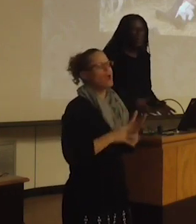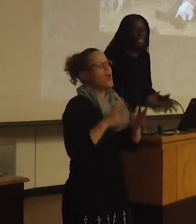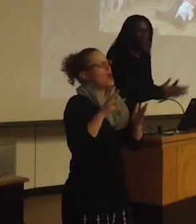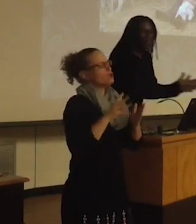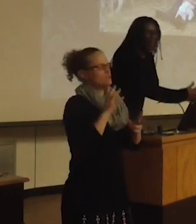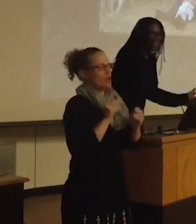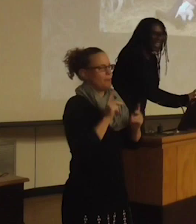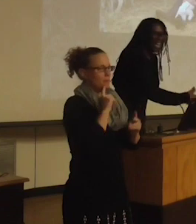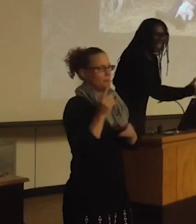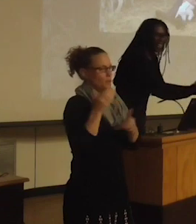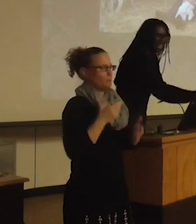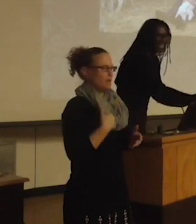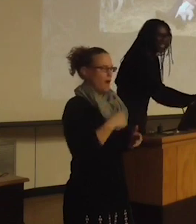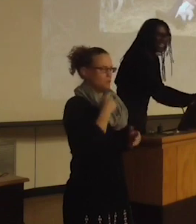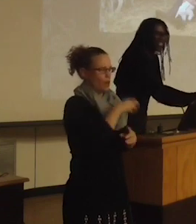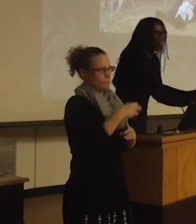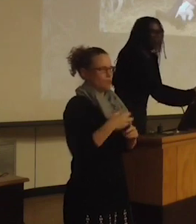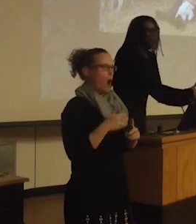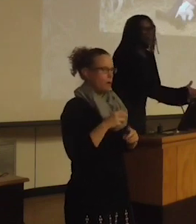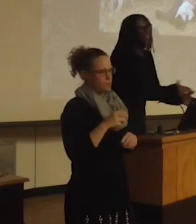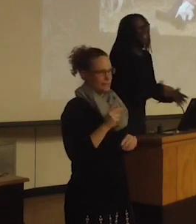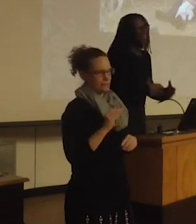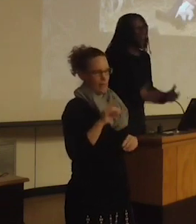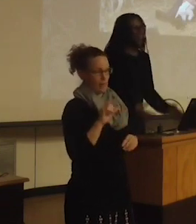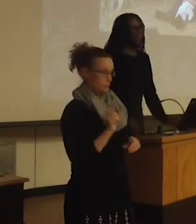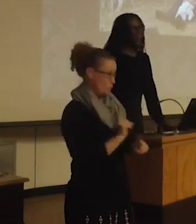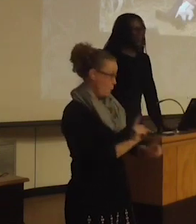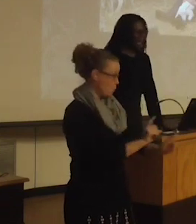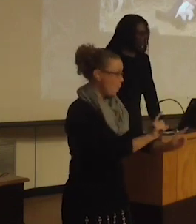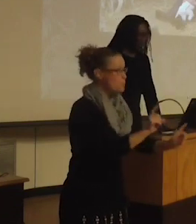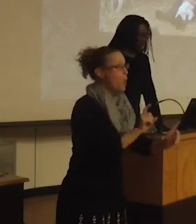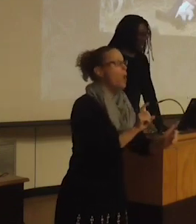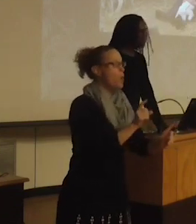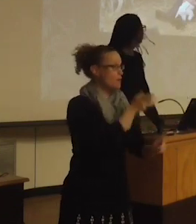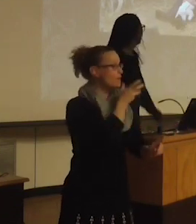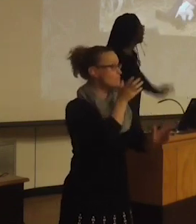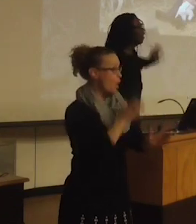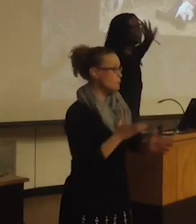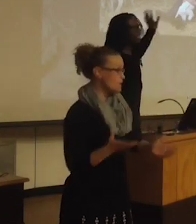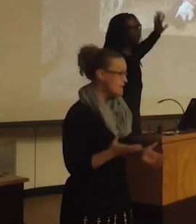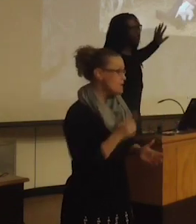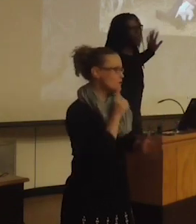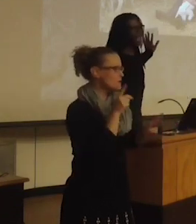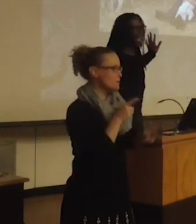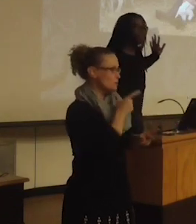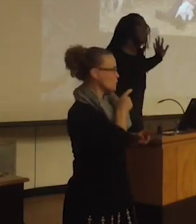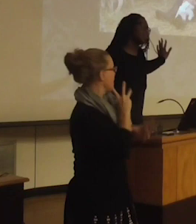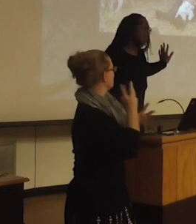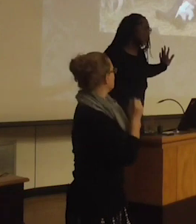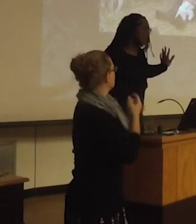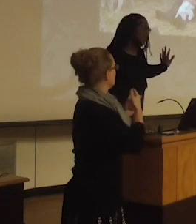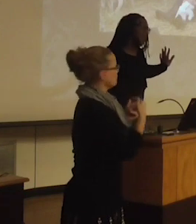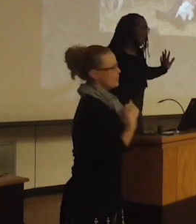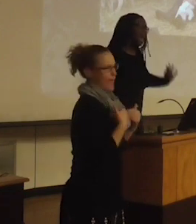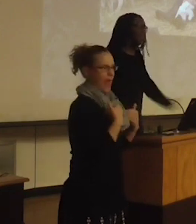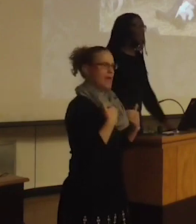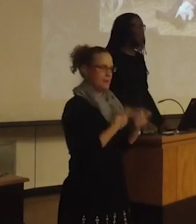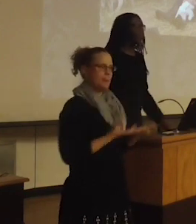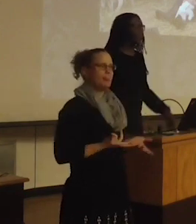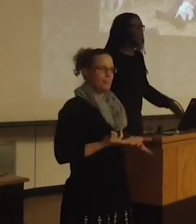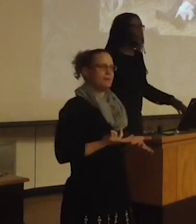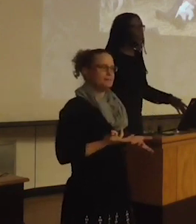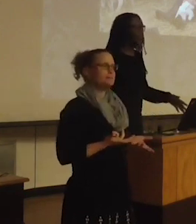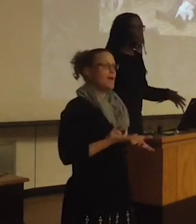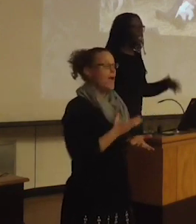the people who bring us our broccoli and our kale. No. The American farmer is the person who has all of these beautiful animals around them. And